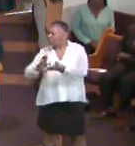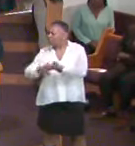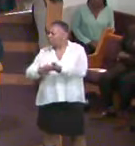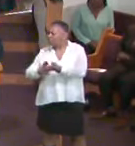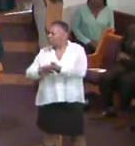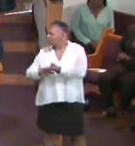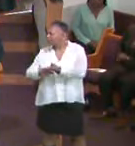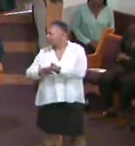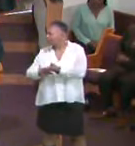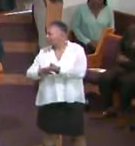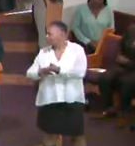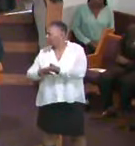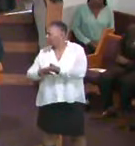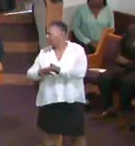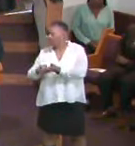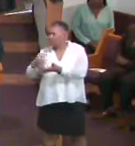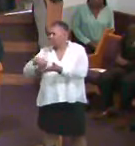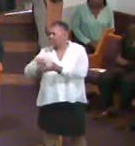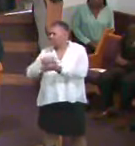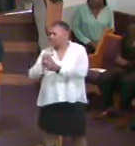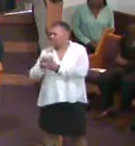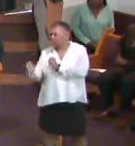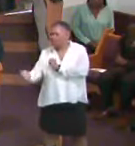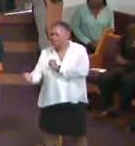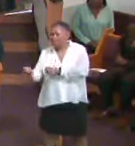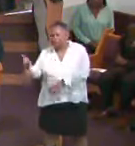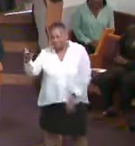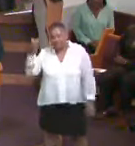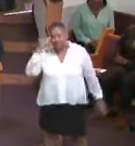passed. So I know you.